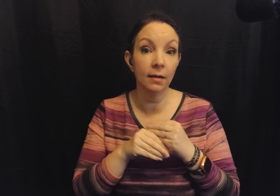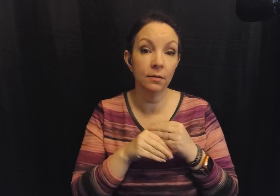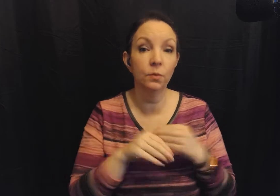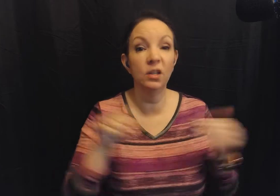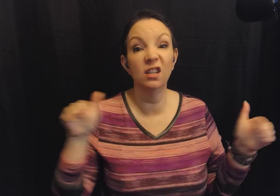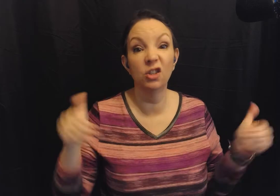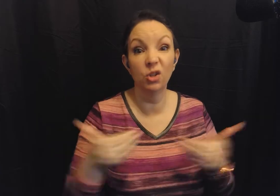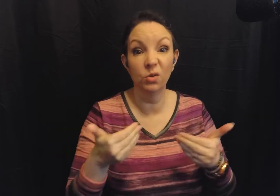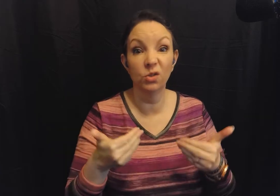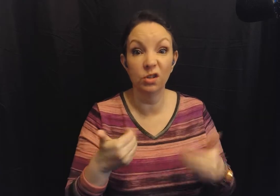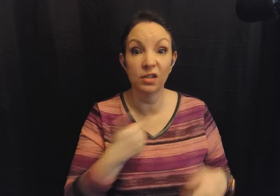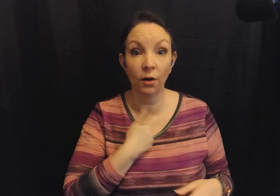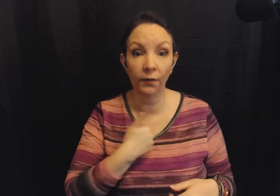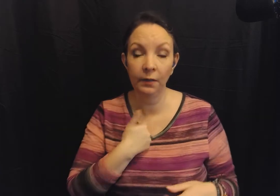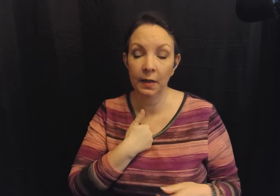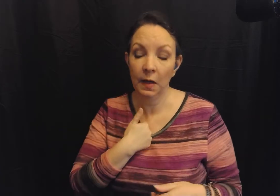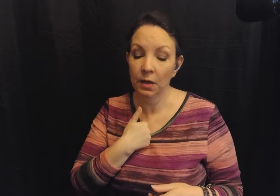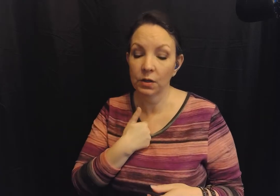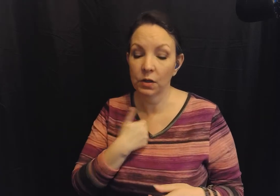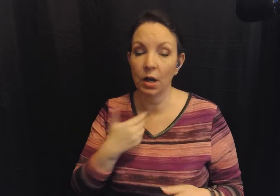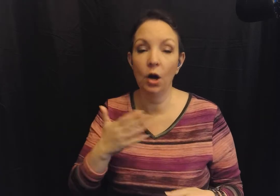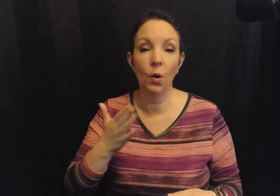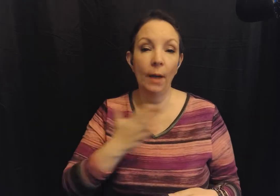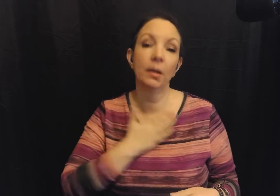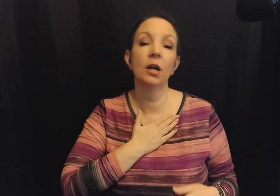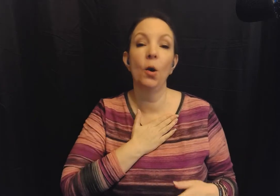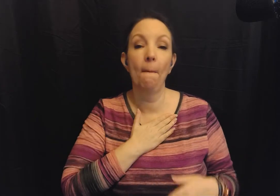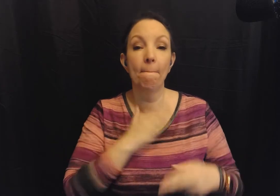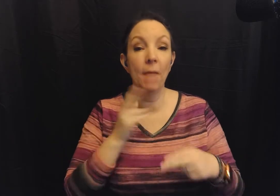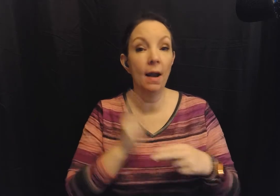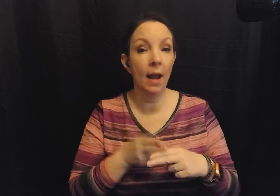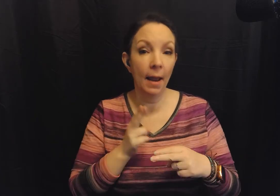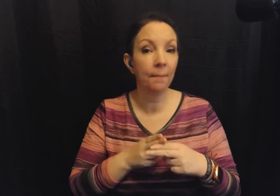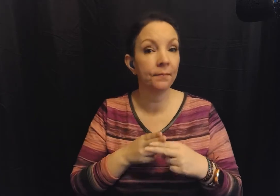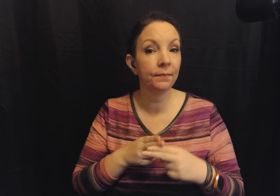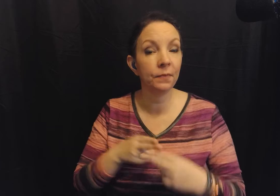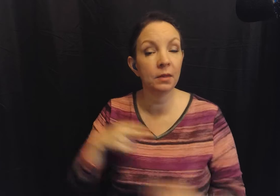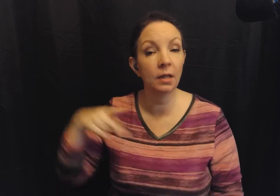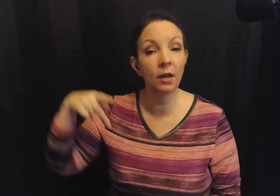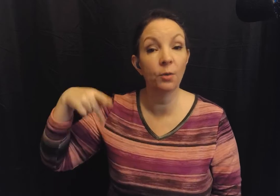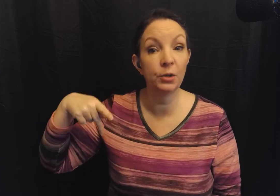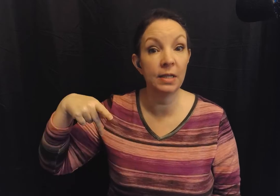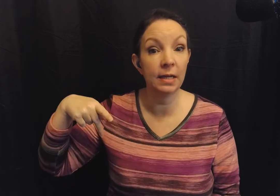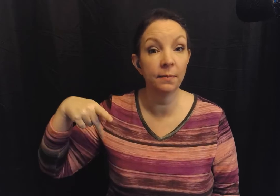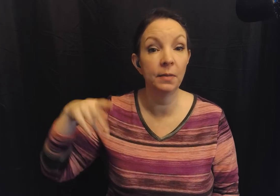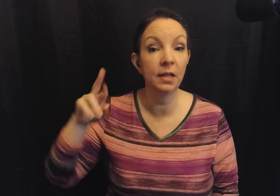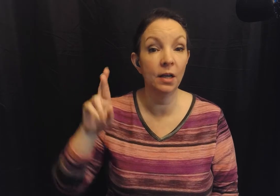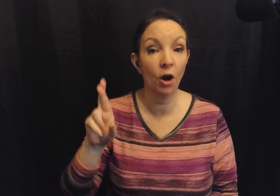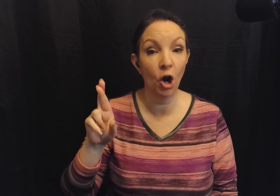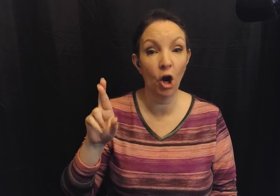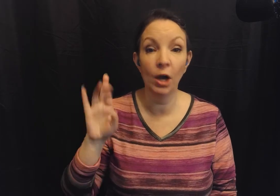you introduce yourself. So I'm gonna go my name, and then go Preseda,